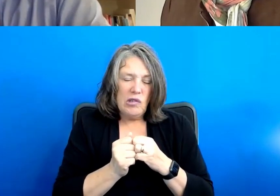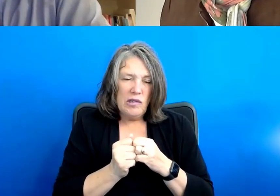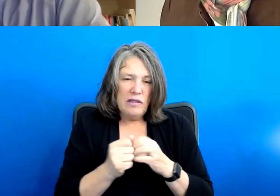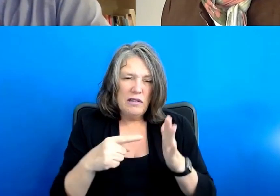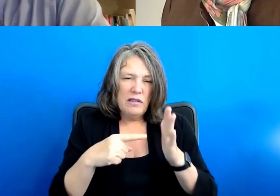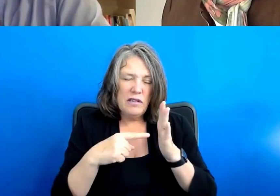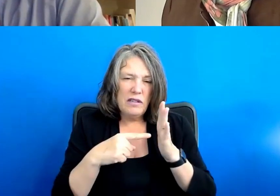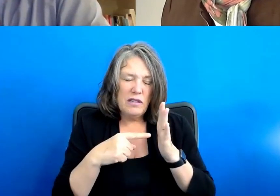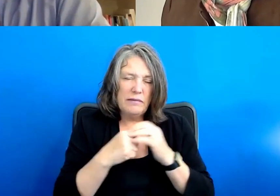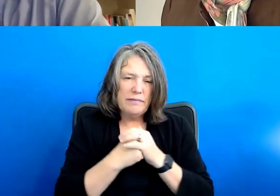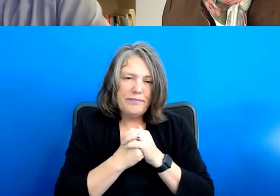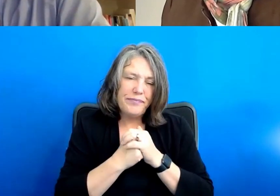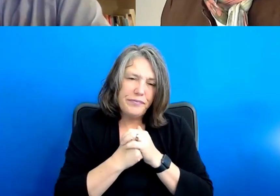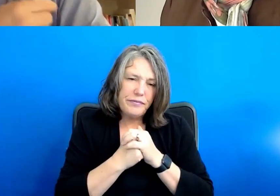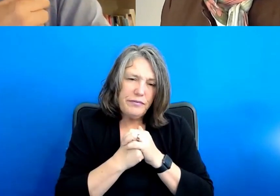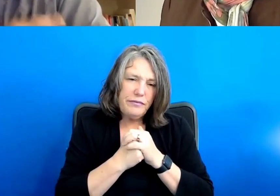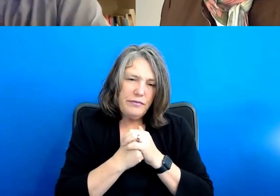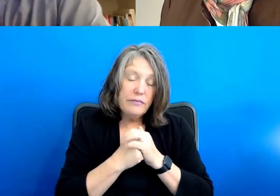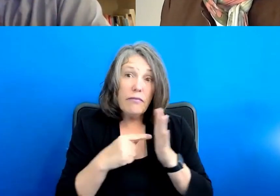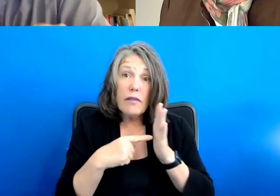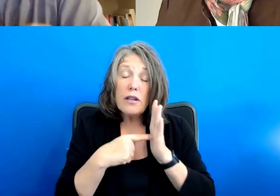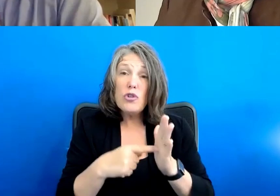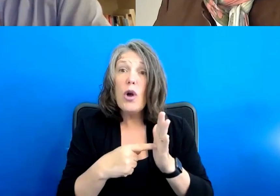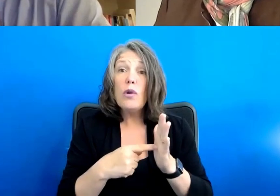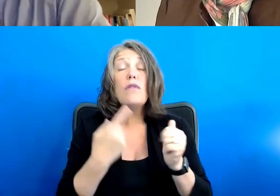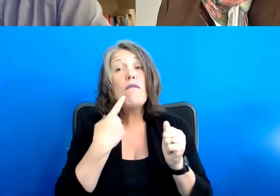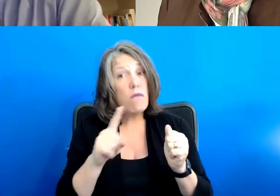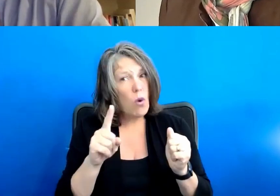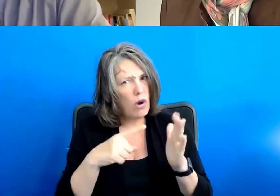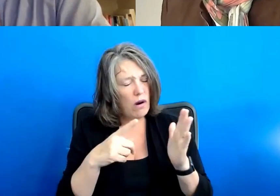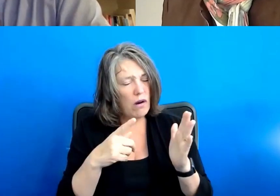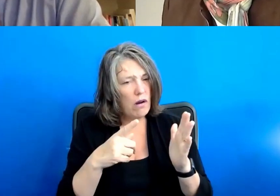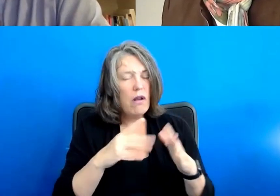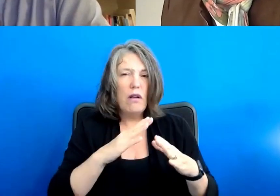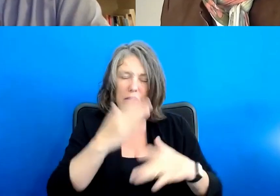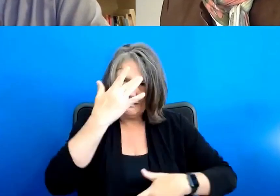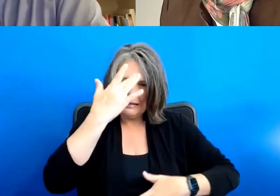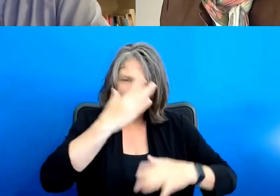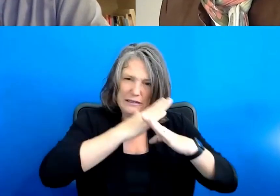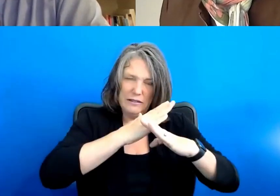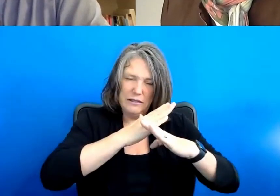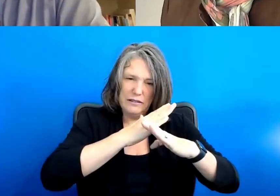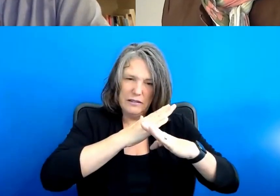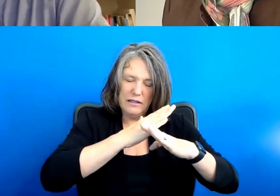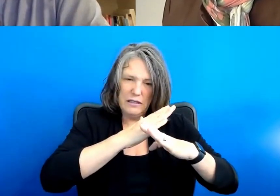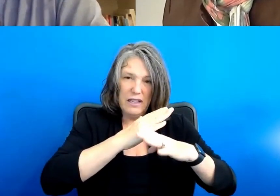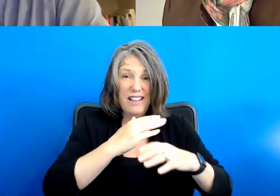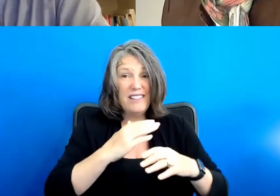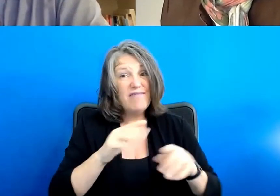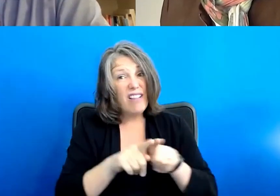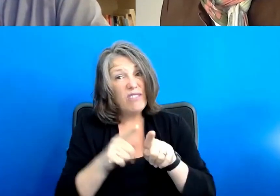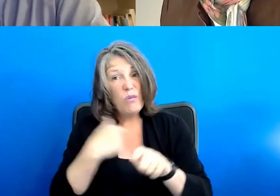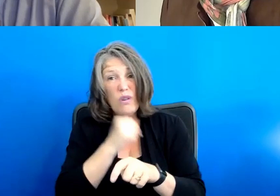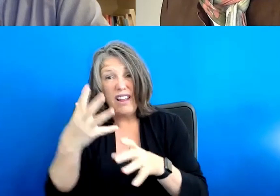various steps taken for disease prevention and inclusion were not inclusive of persons with